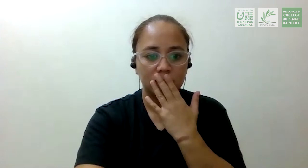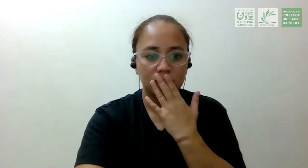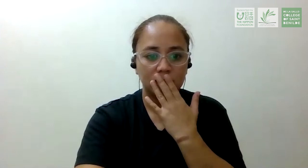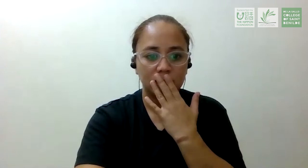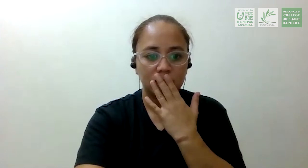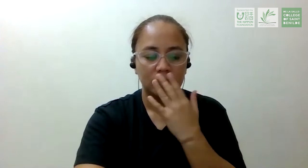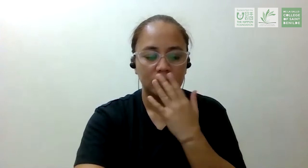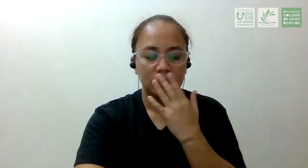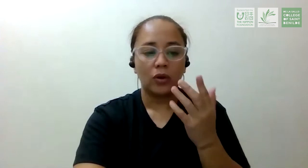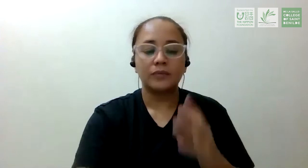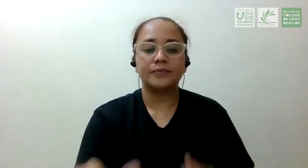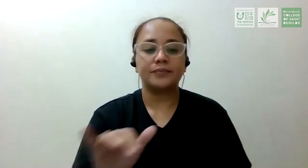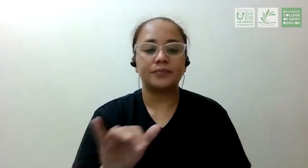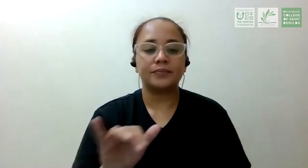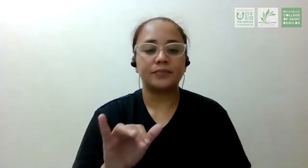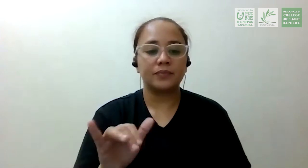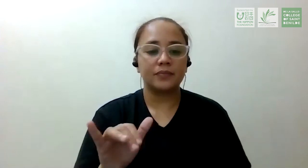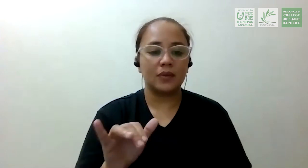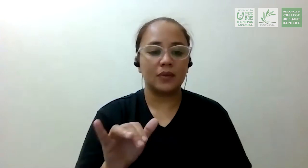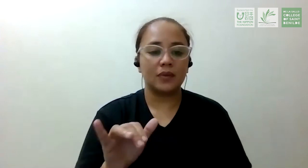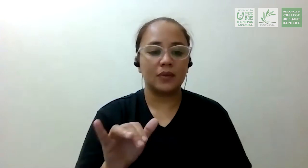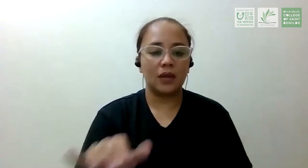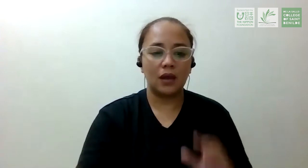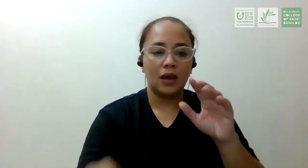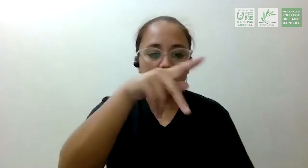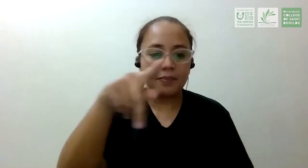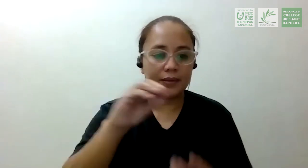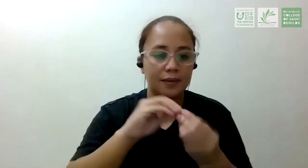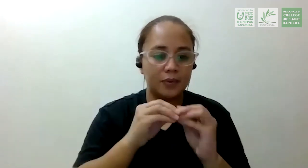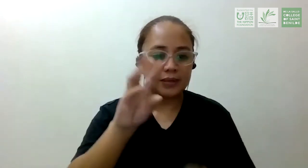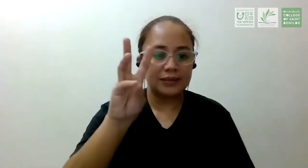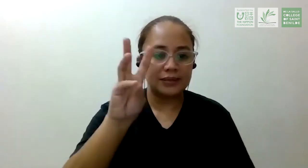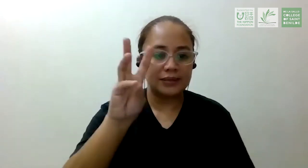Okay, also on slide number